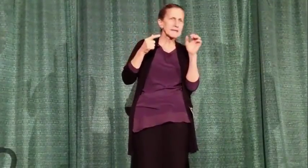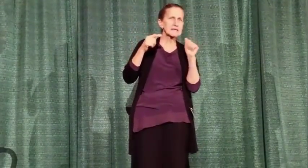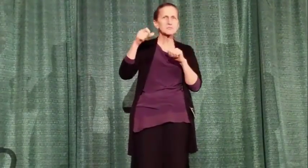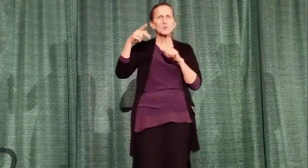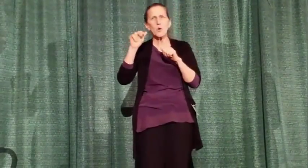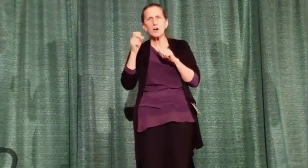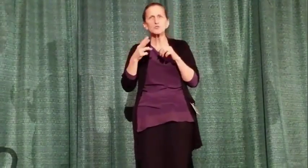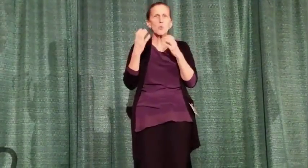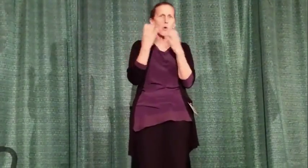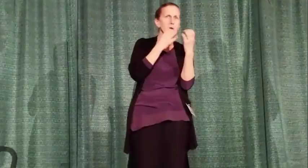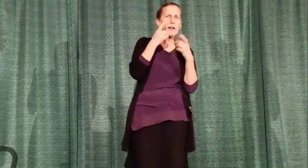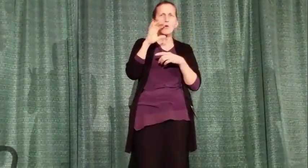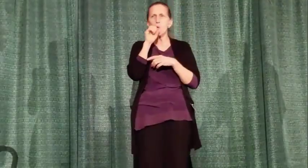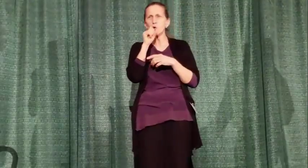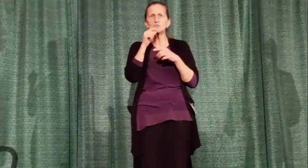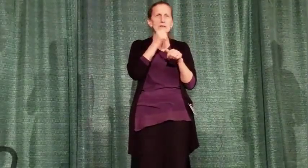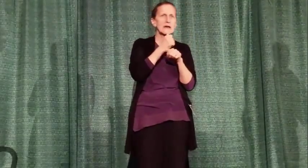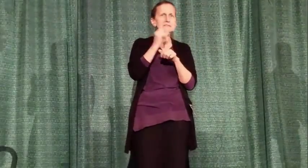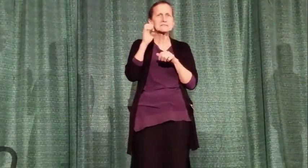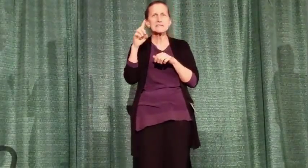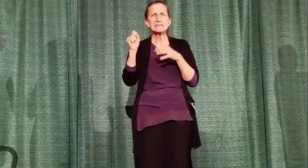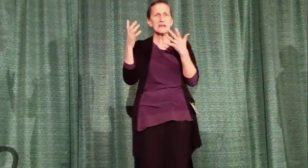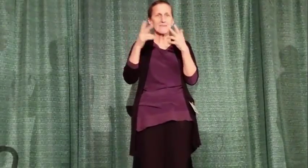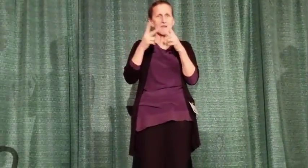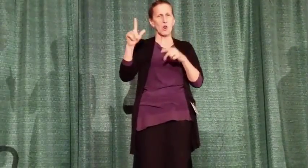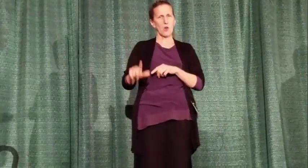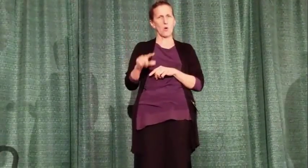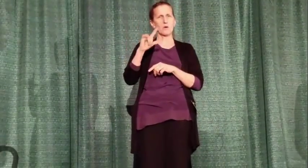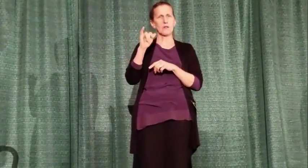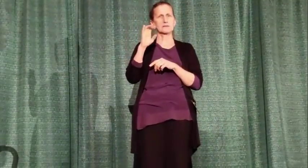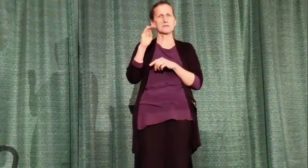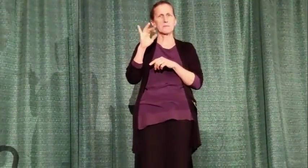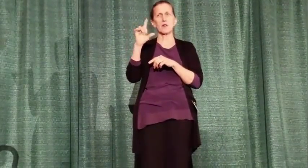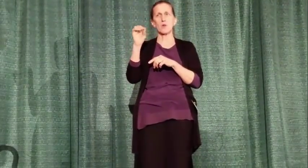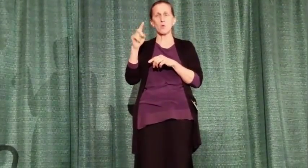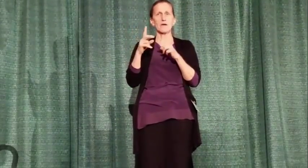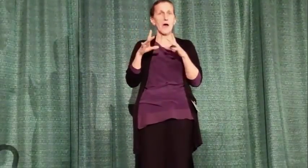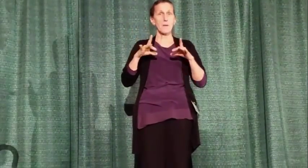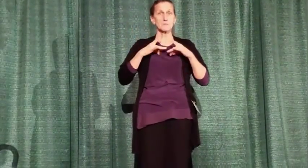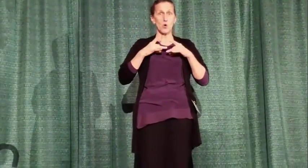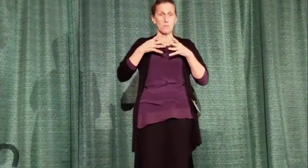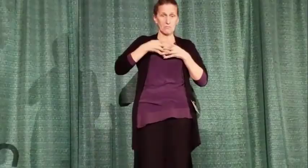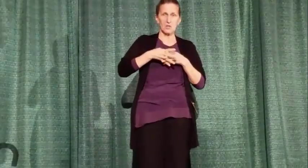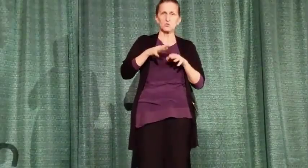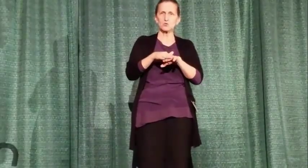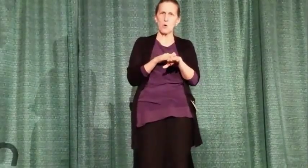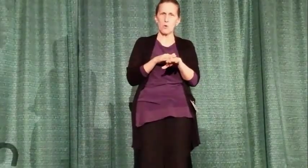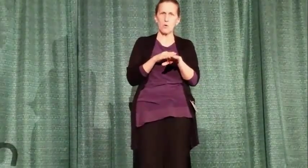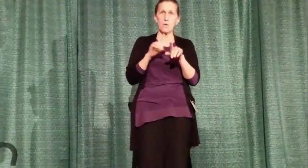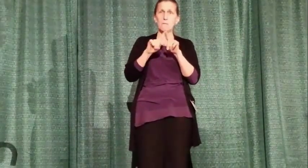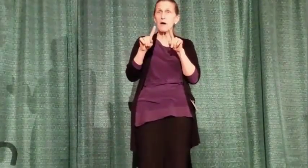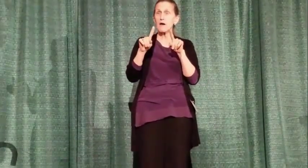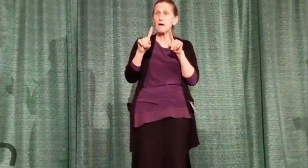and watermelon and oranges and nuts and seeds are very low glycemic load foods. They're absorbed very slowly. But of